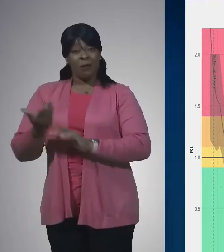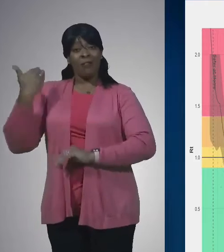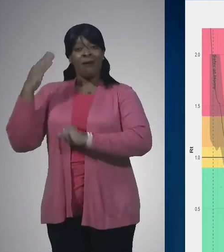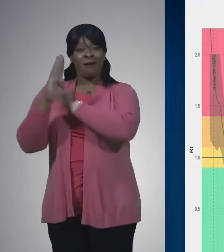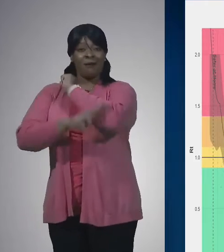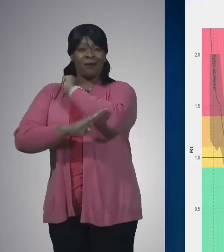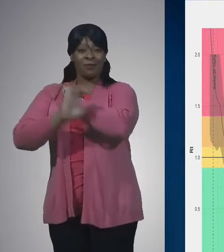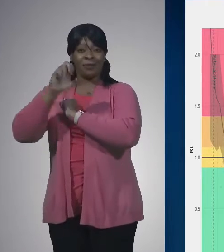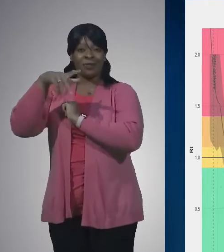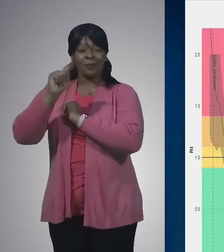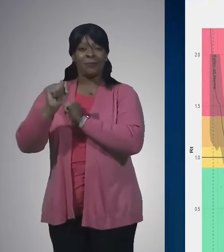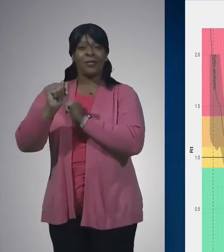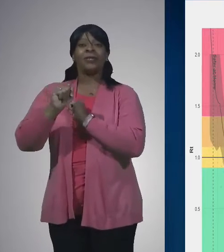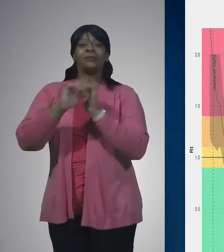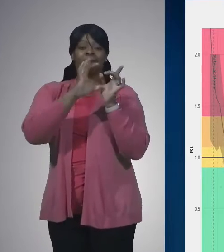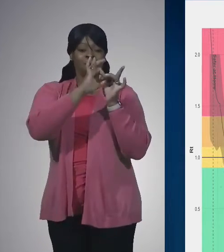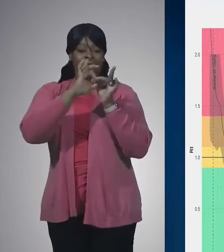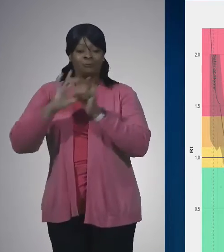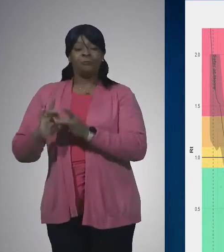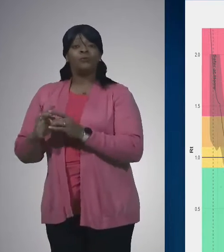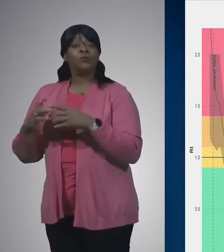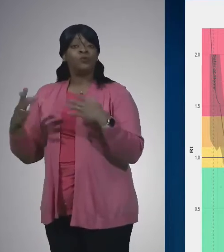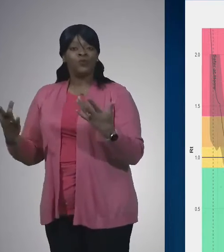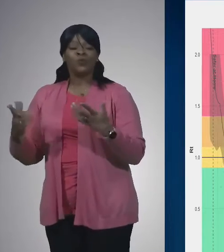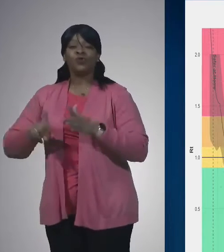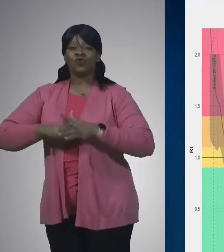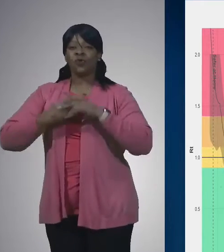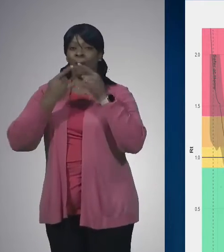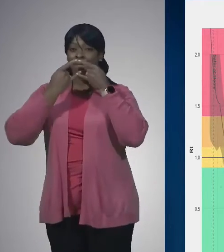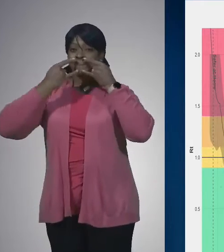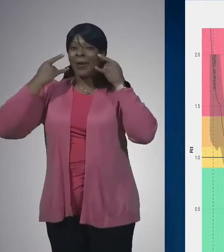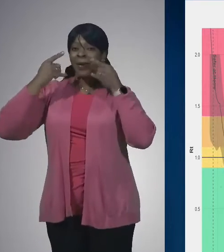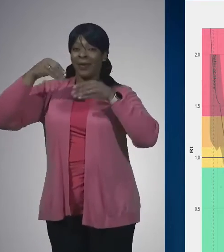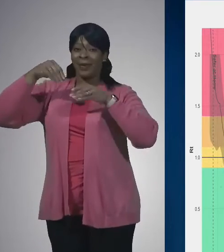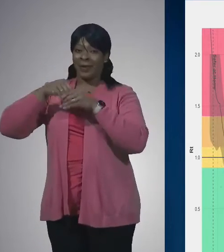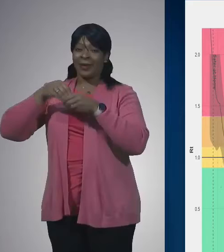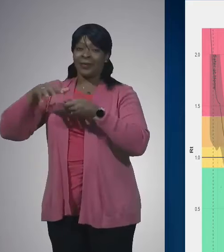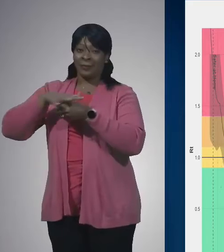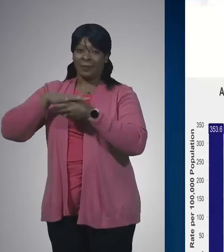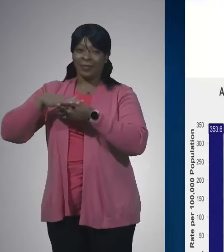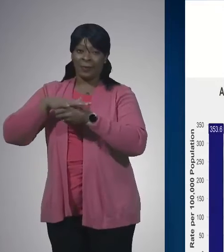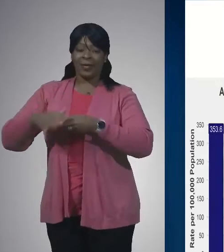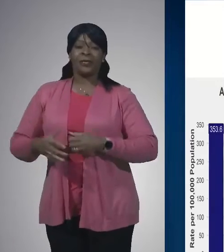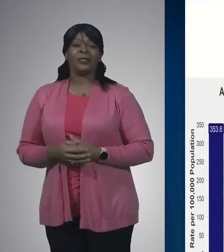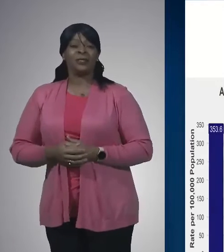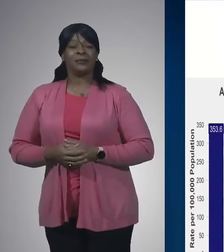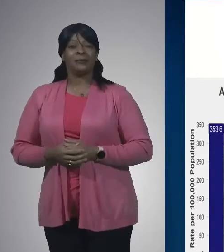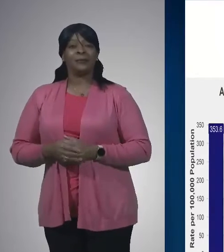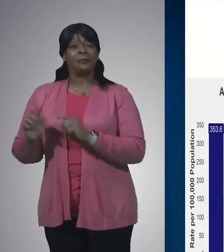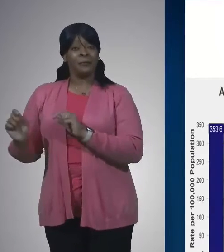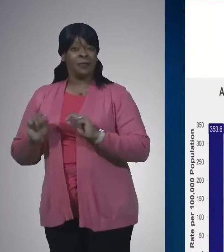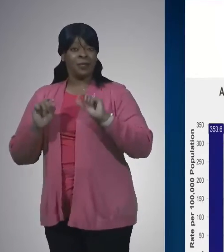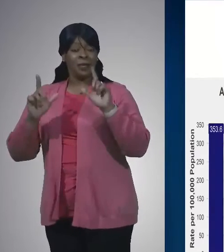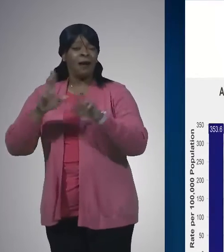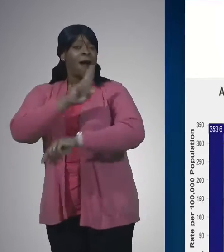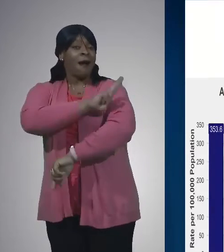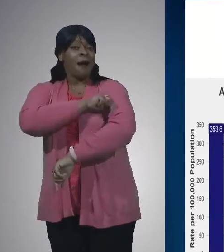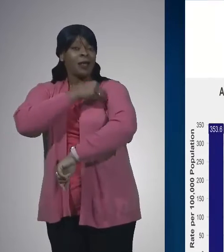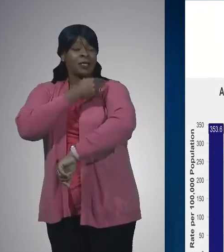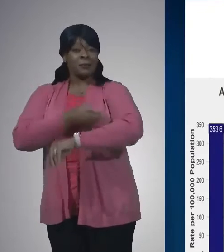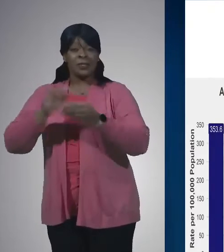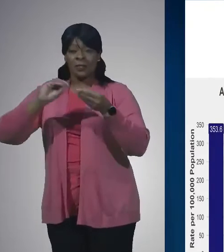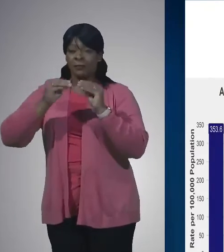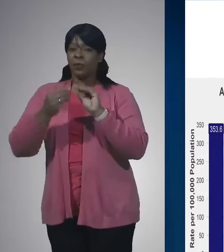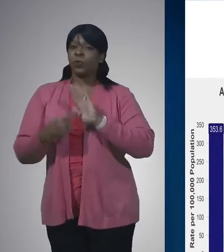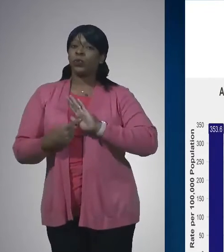September and coincided with the mask mandate in indoor public spaces. Next slide. The hospitalization data